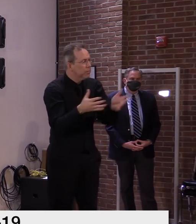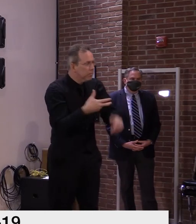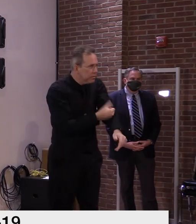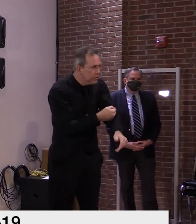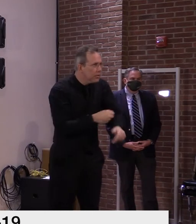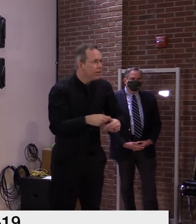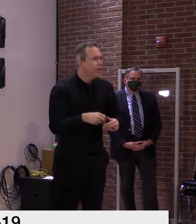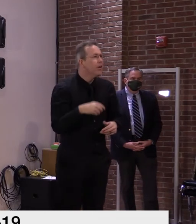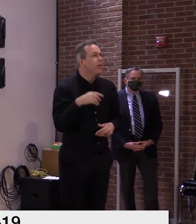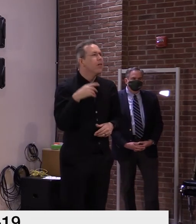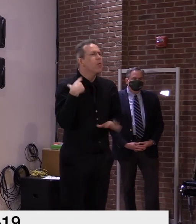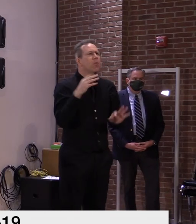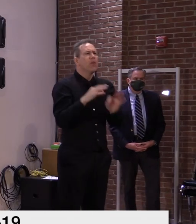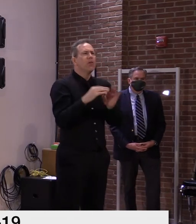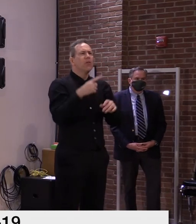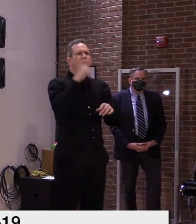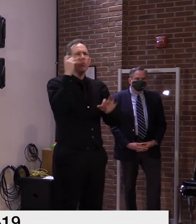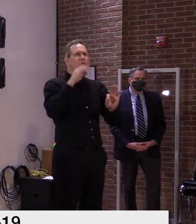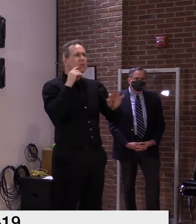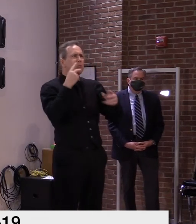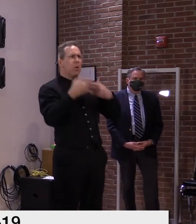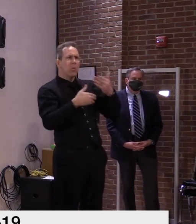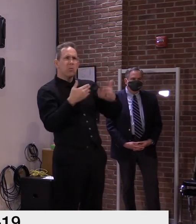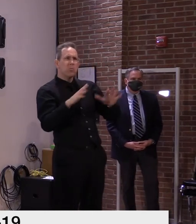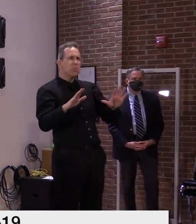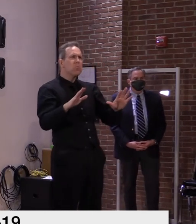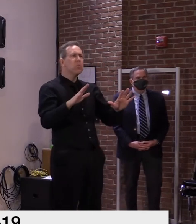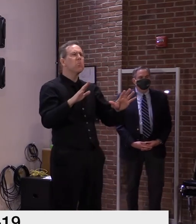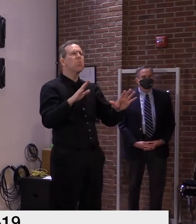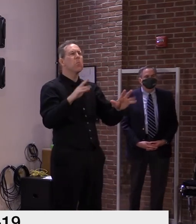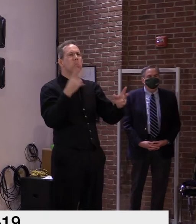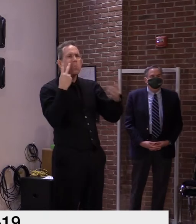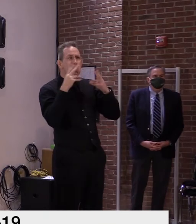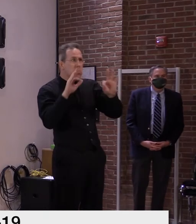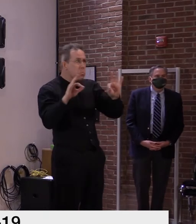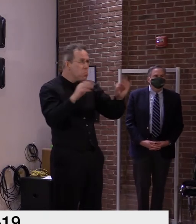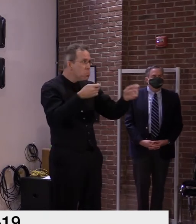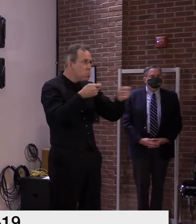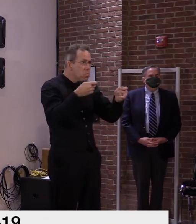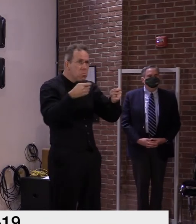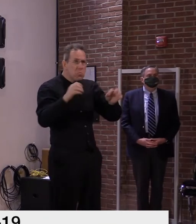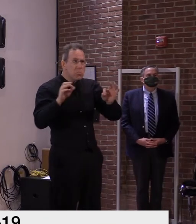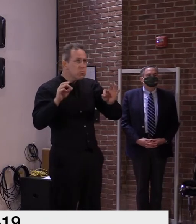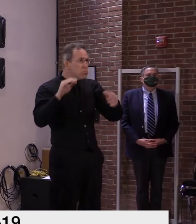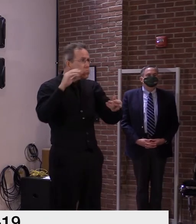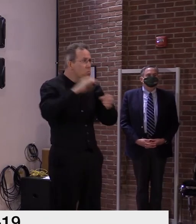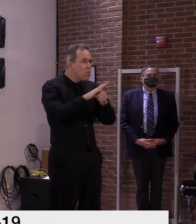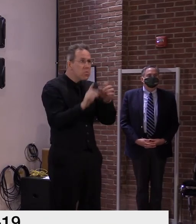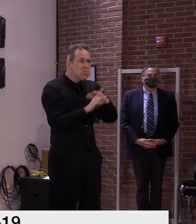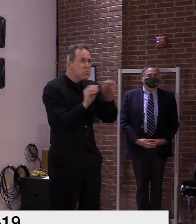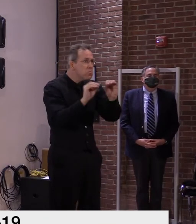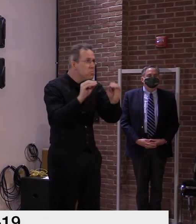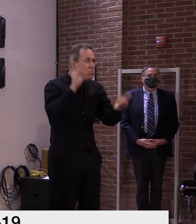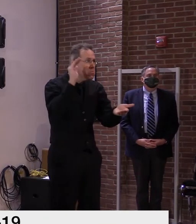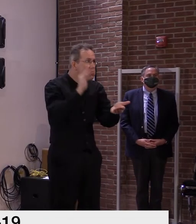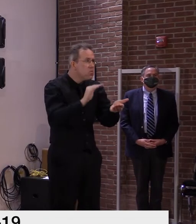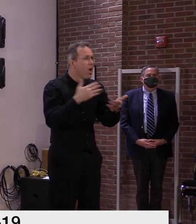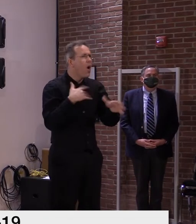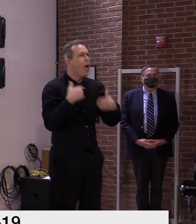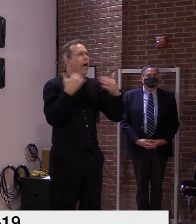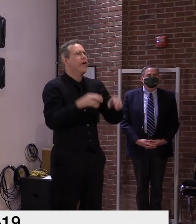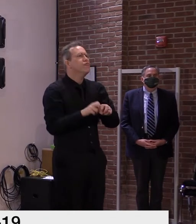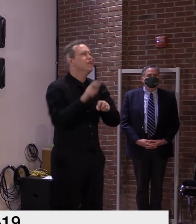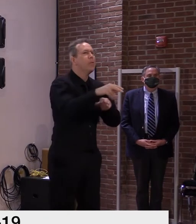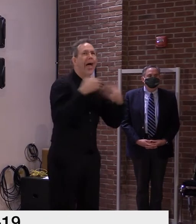more relaxed in that sense. I don't want to get ahead of things and talk about things that would involve group gatherings, because